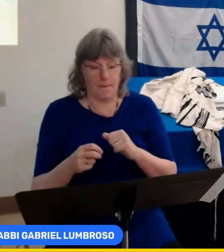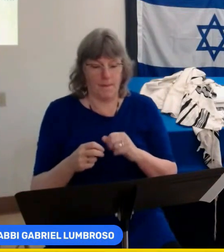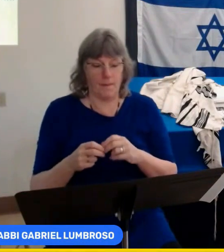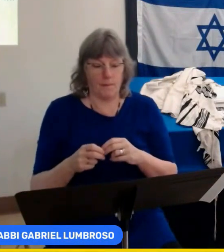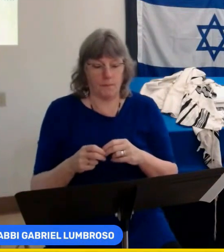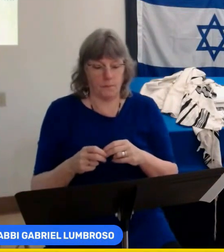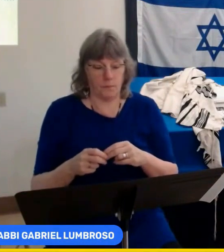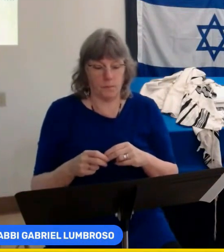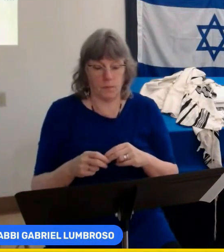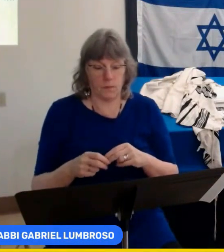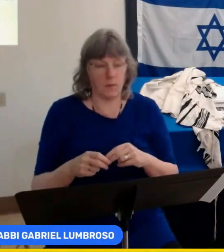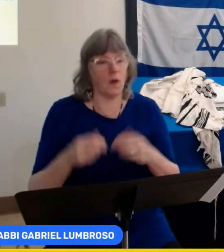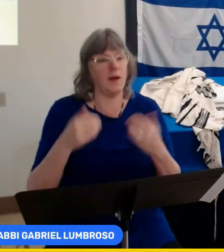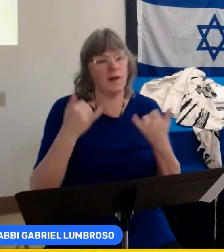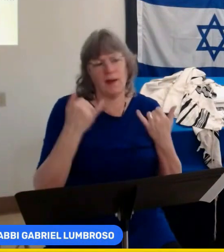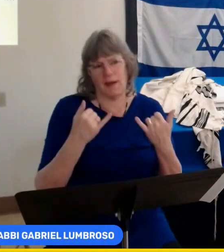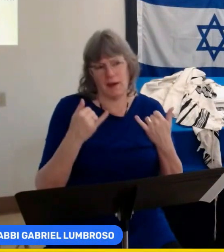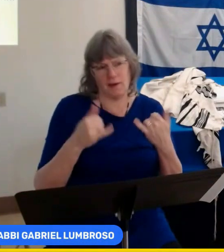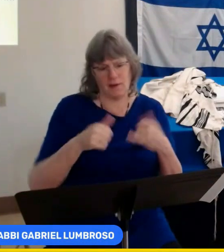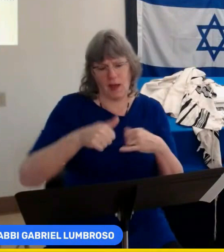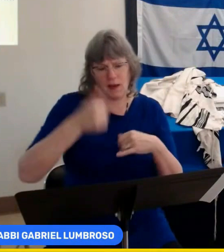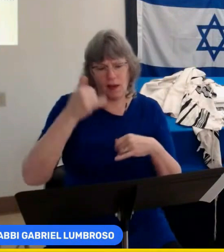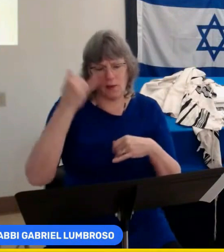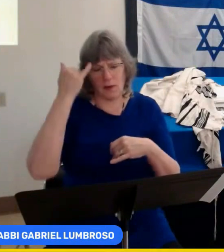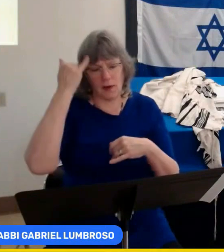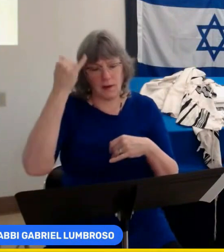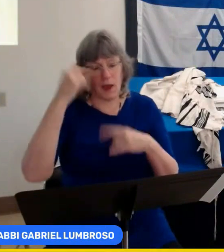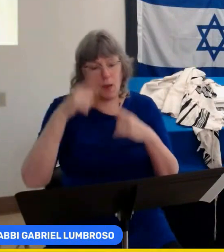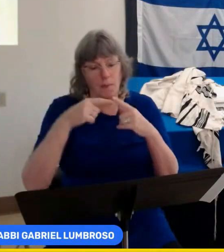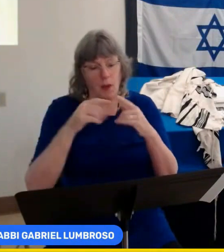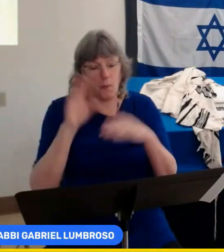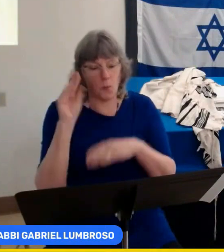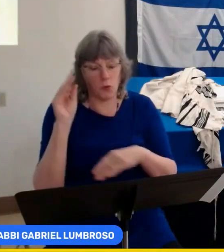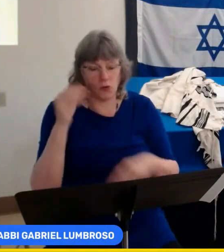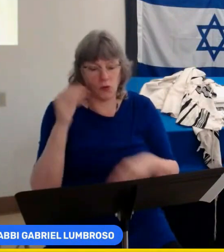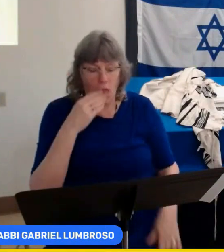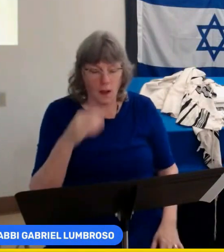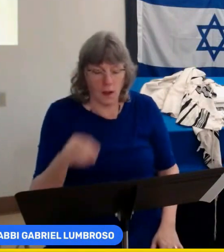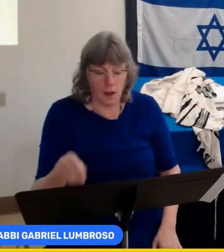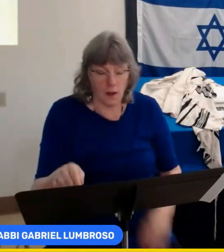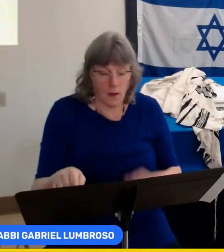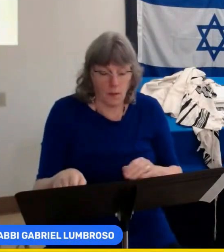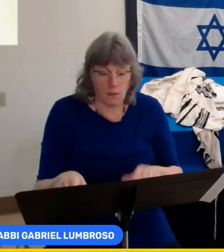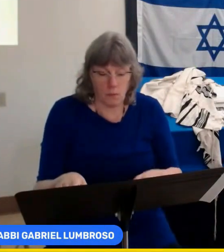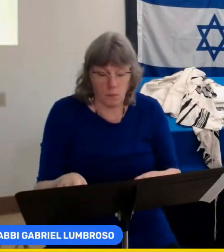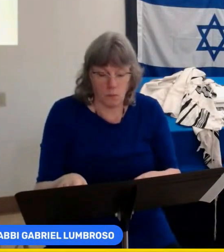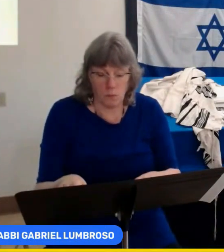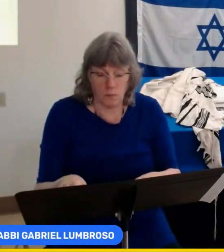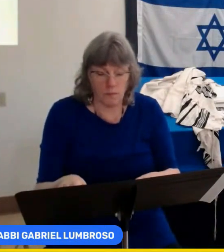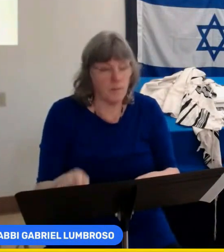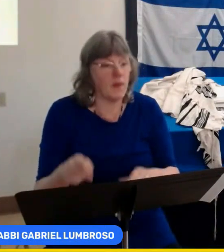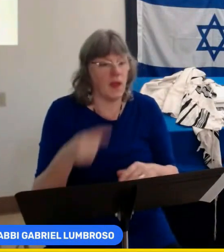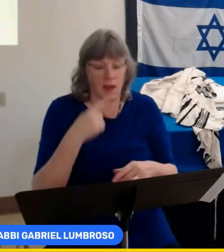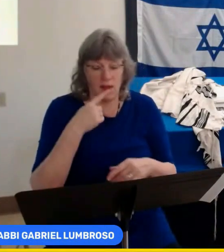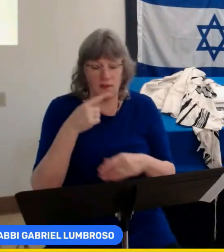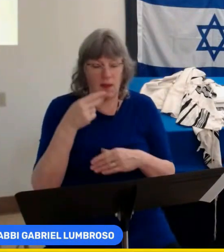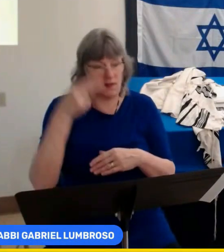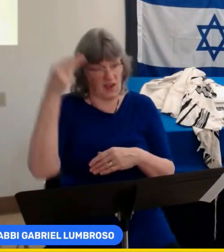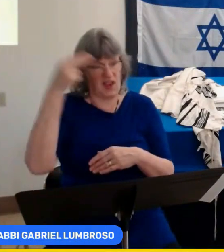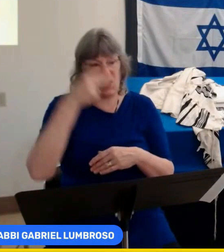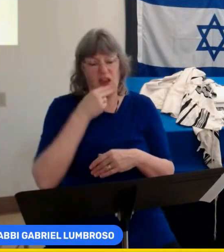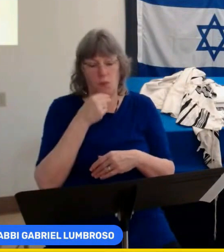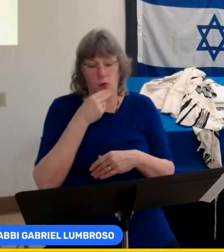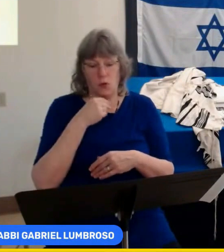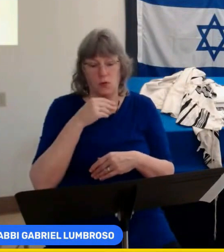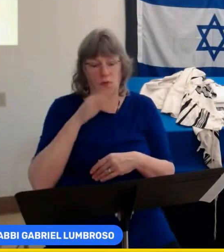here is another thing that the same author said of Moshe. He said, "Also Moshe was faithful in all God's house